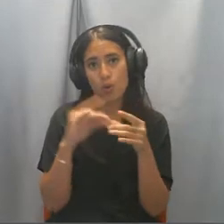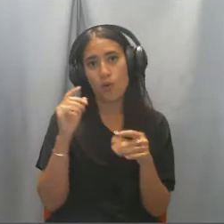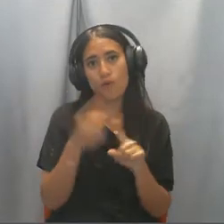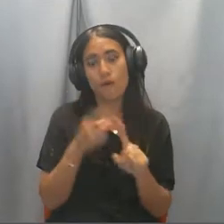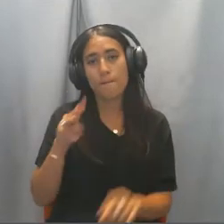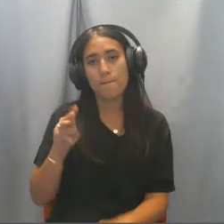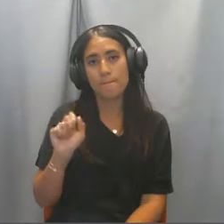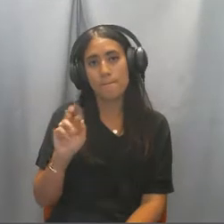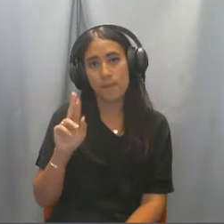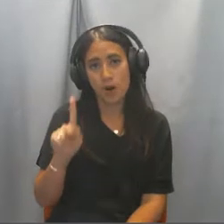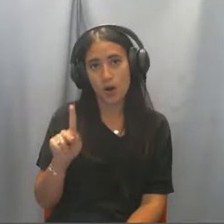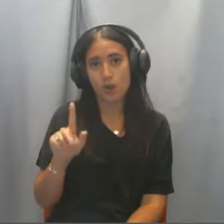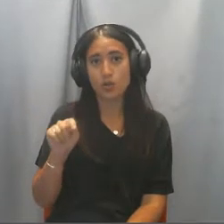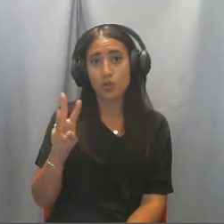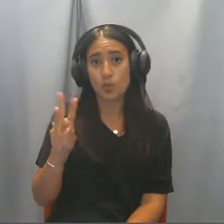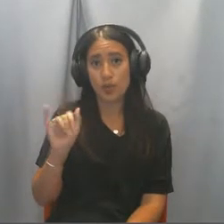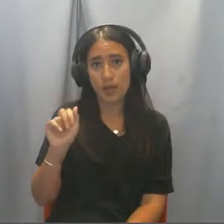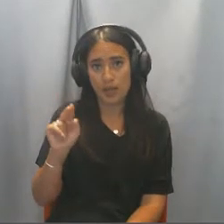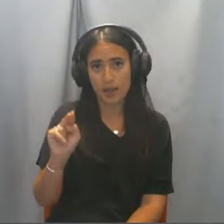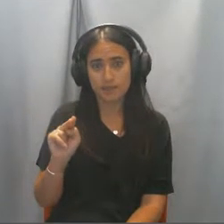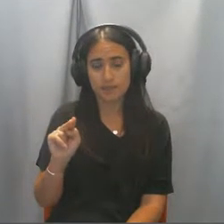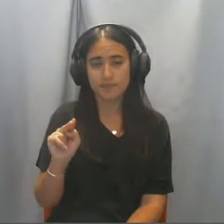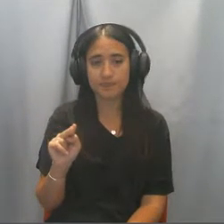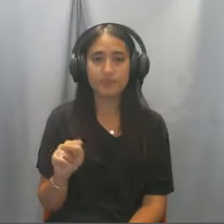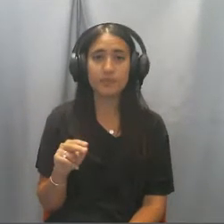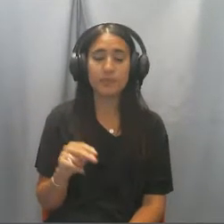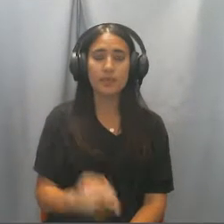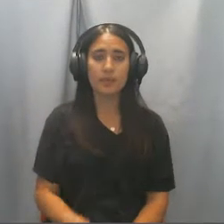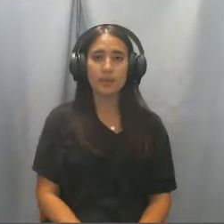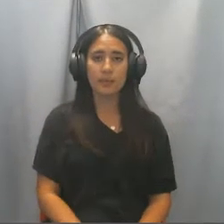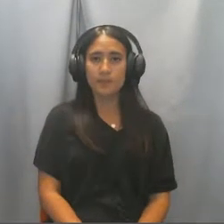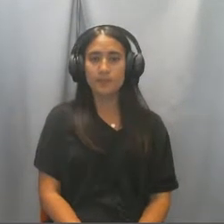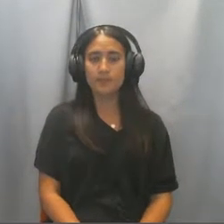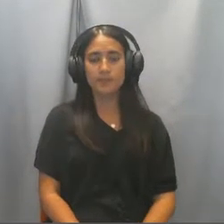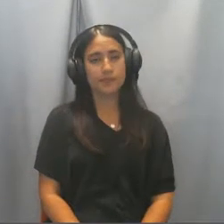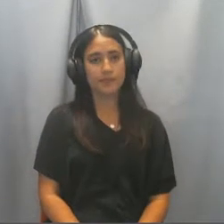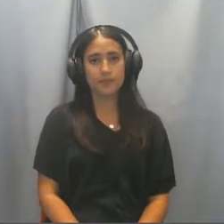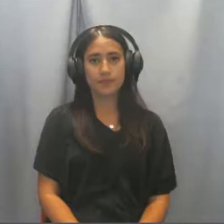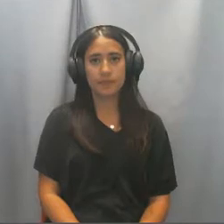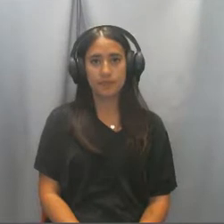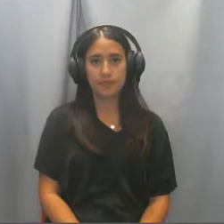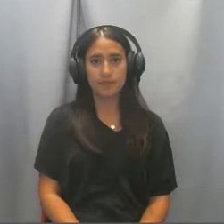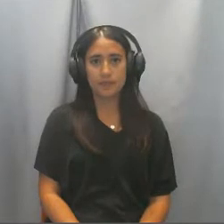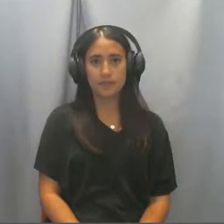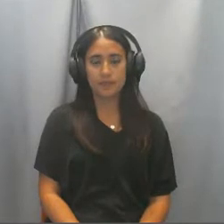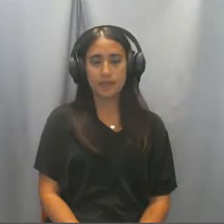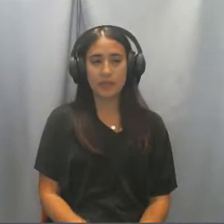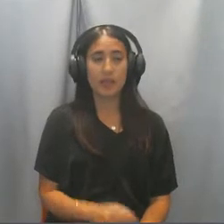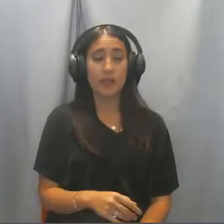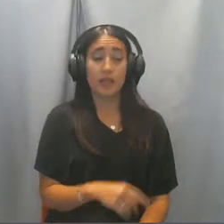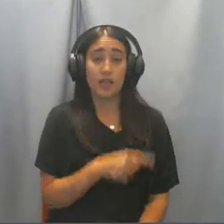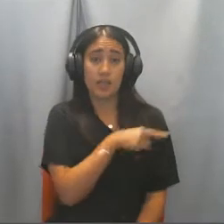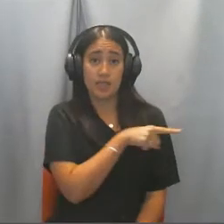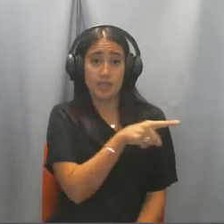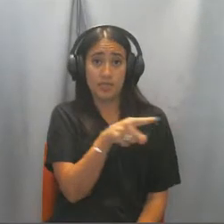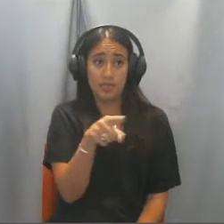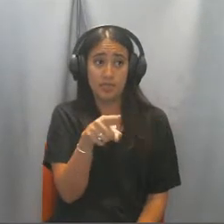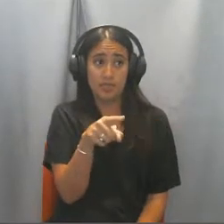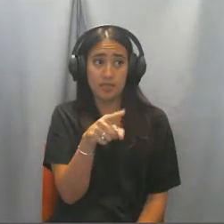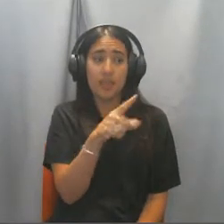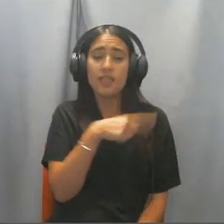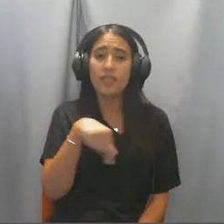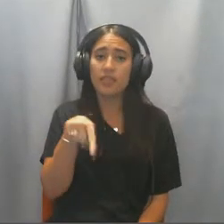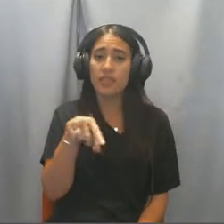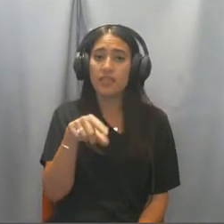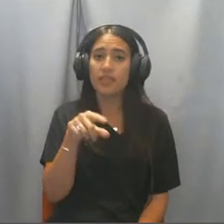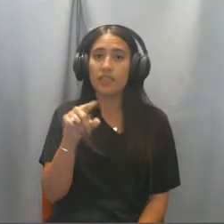was looking back on his life, and he wrote this: "There isn't time, so brief is